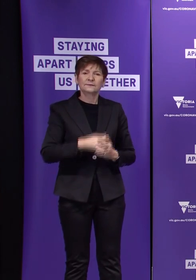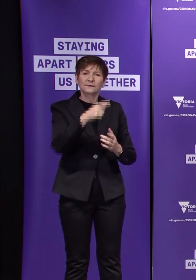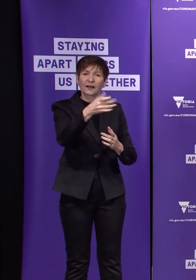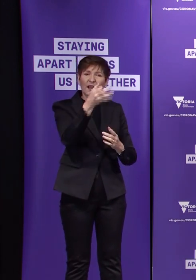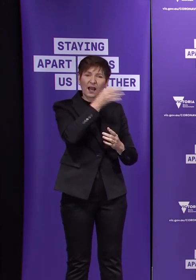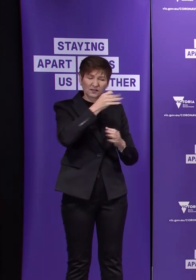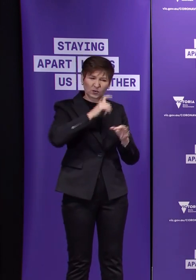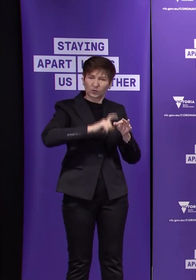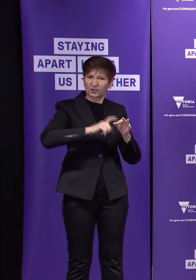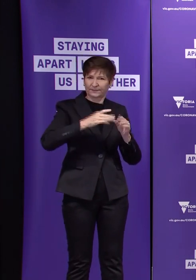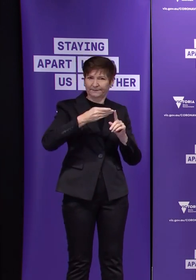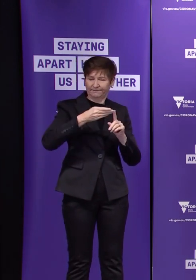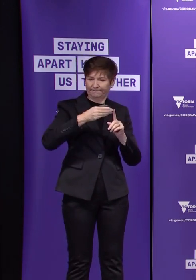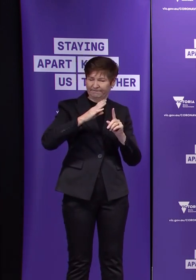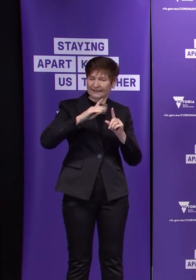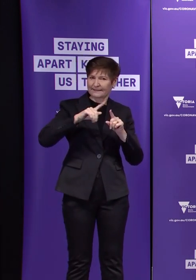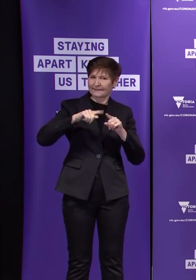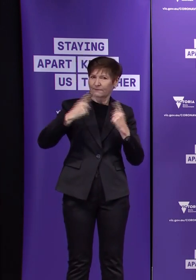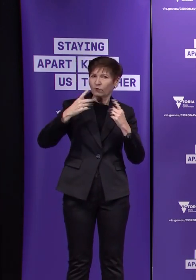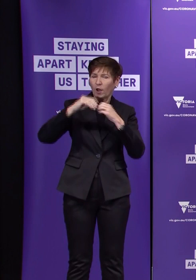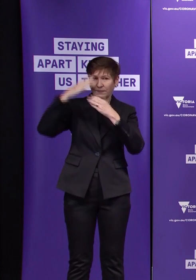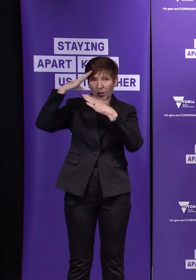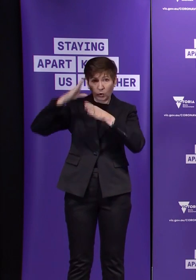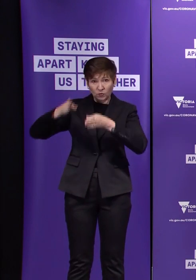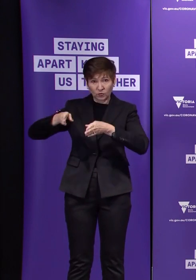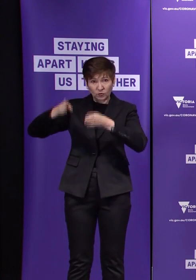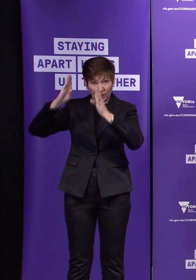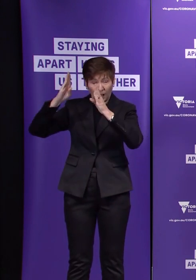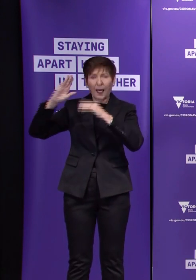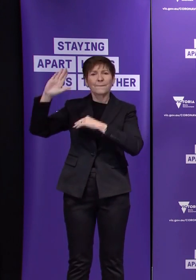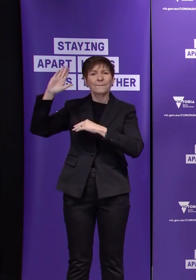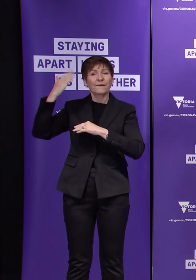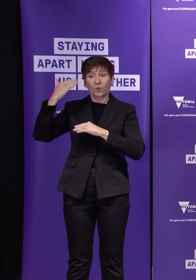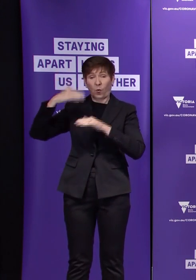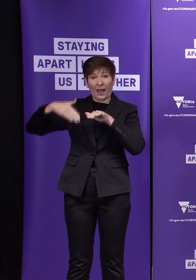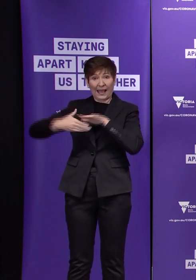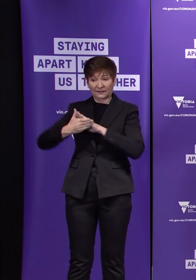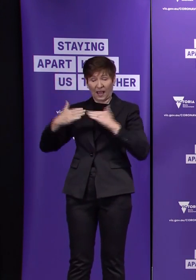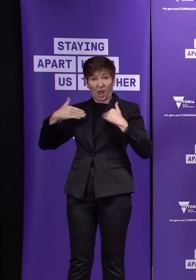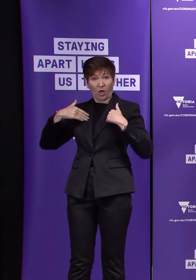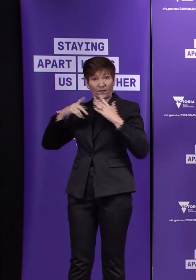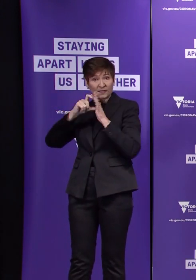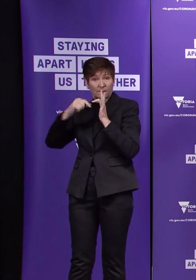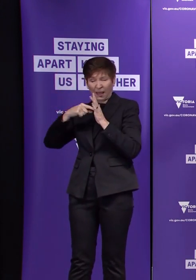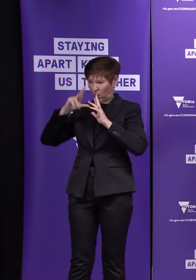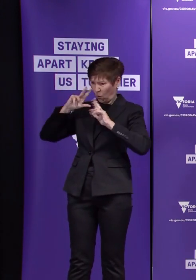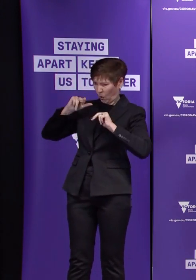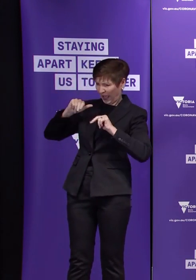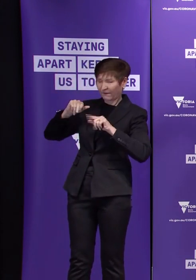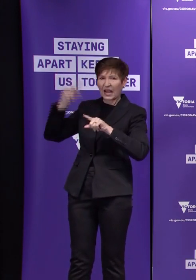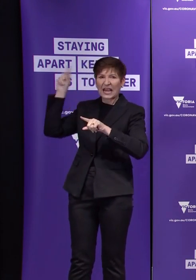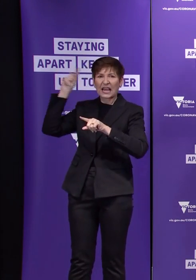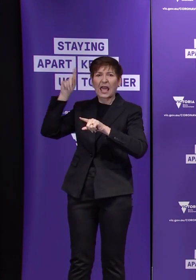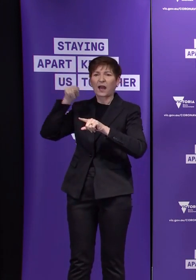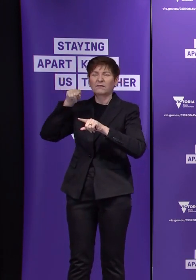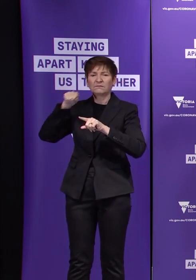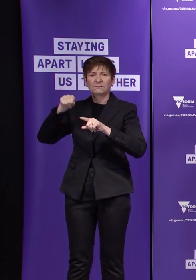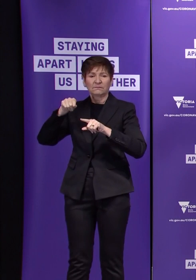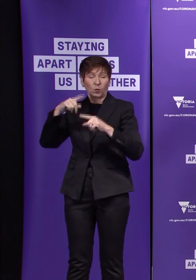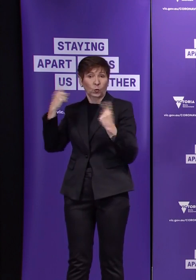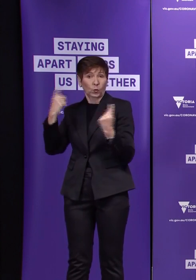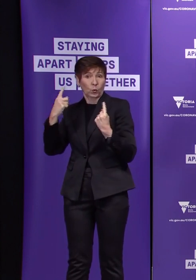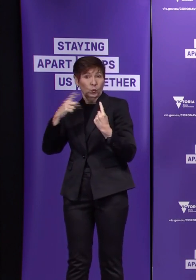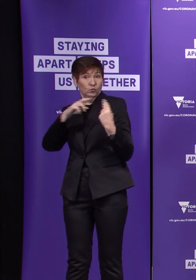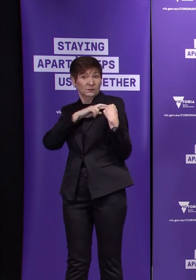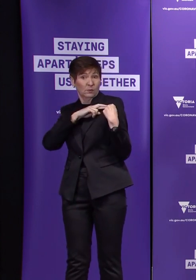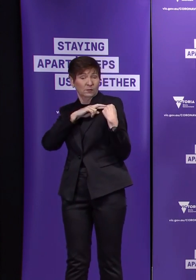was one of the reasons that that was done because it was unclear whether the Department of Health and Human Services had the power to